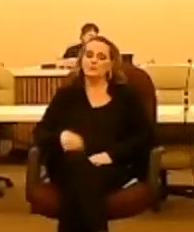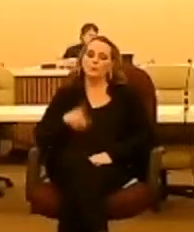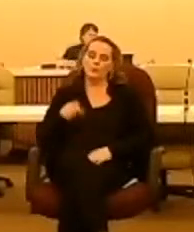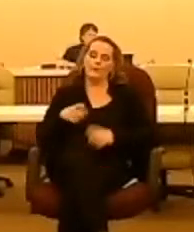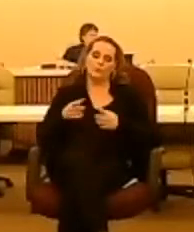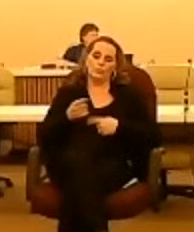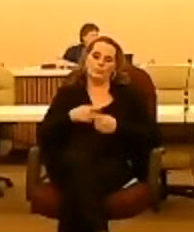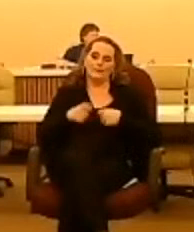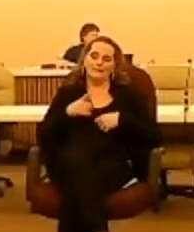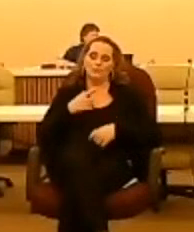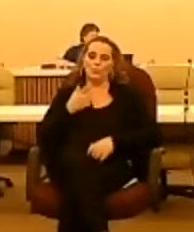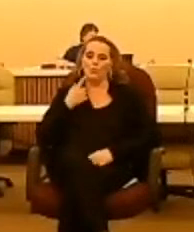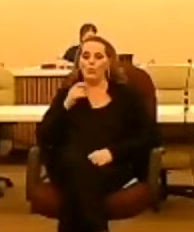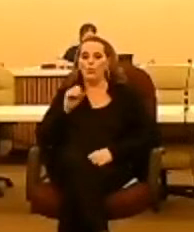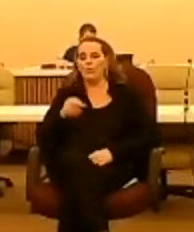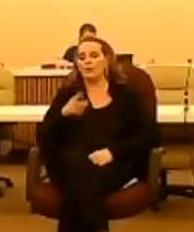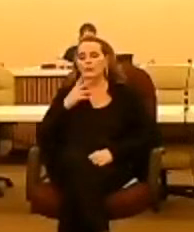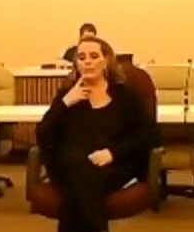or insure them.